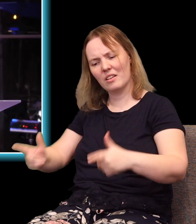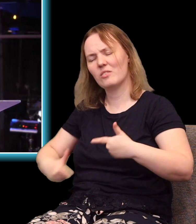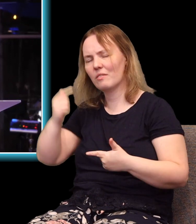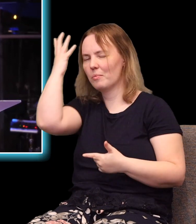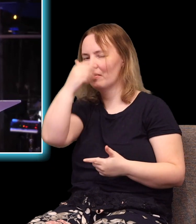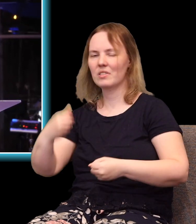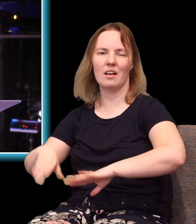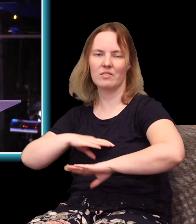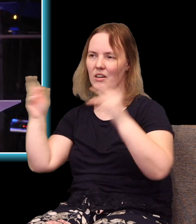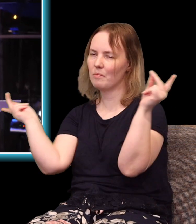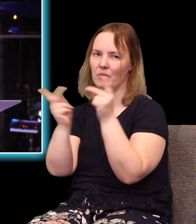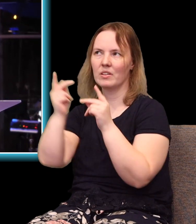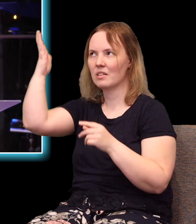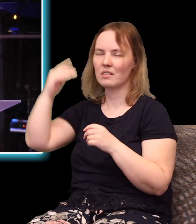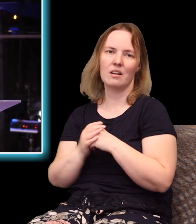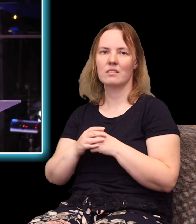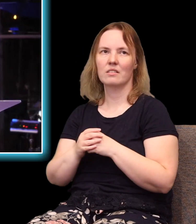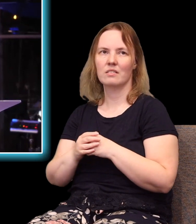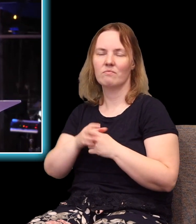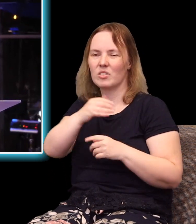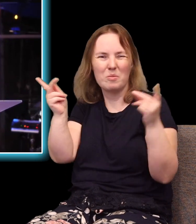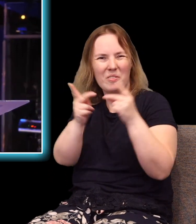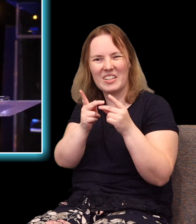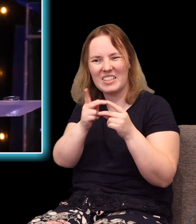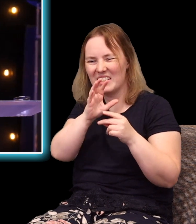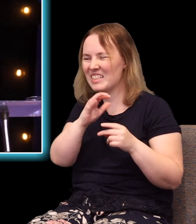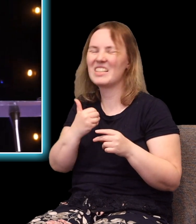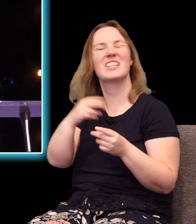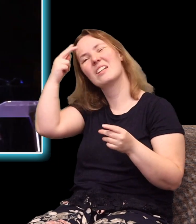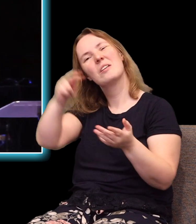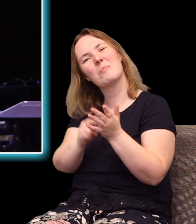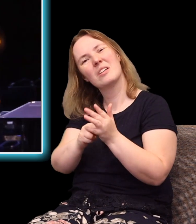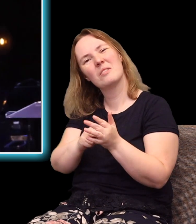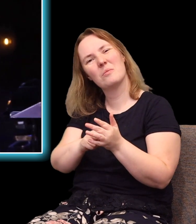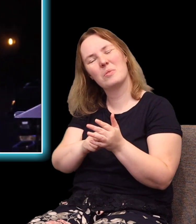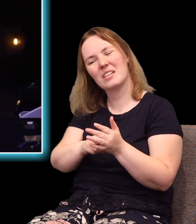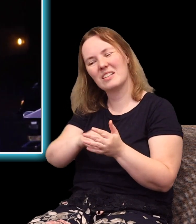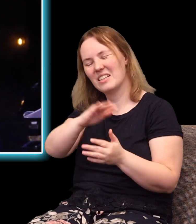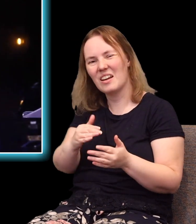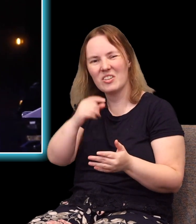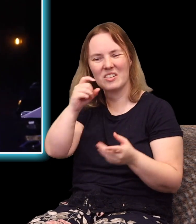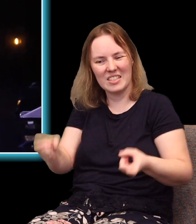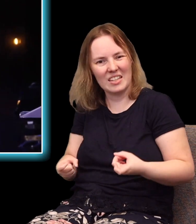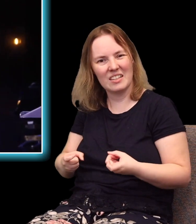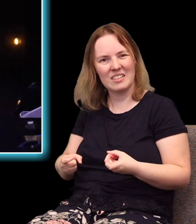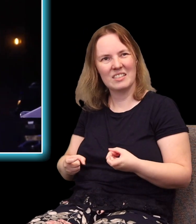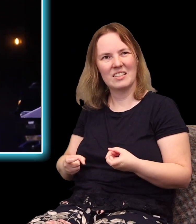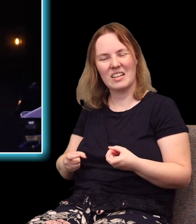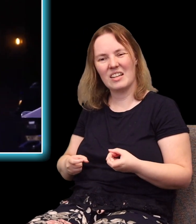beautiful life, satisfying and perfect in His eyes. To be perfect doesn't mean we never sin. The word perfect, in essence, means